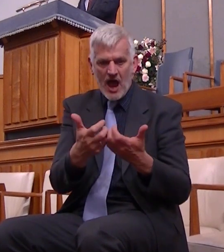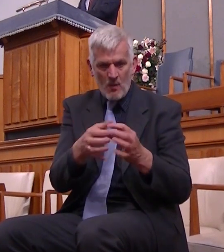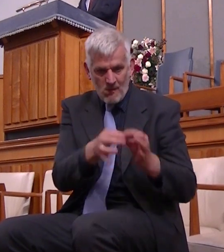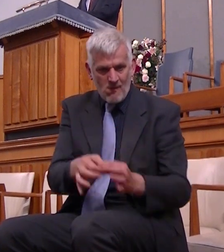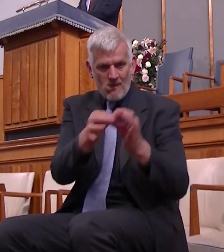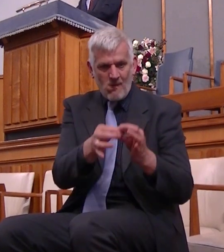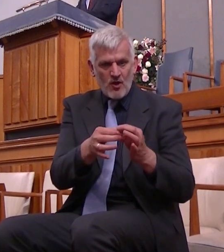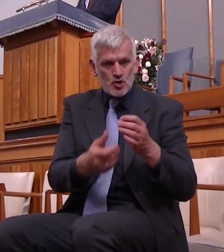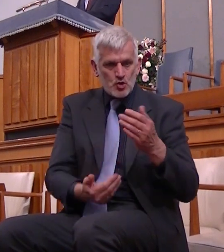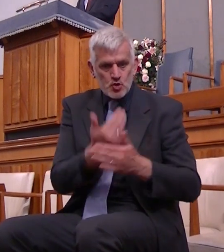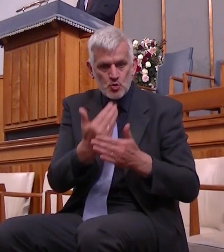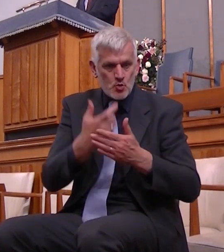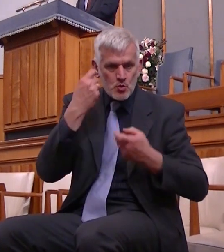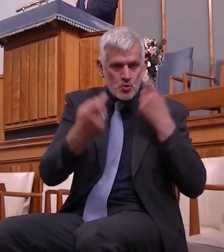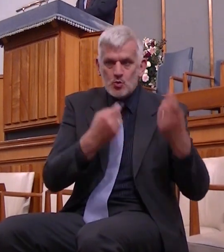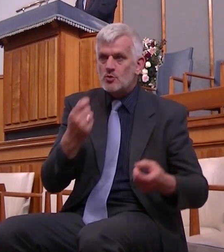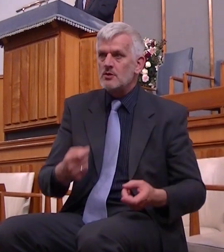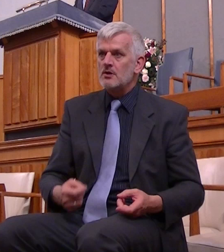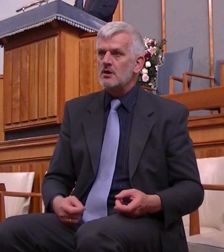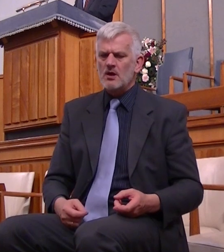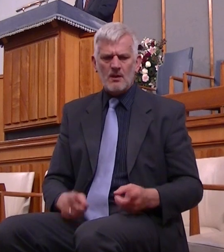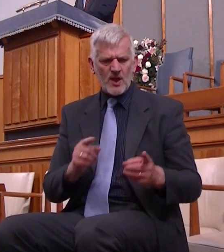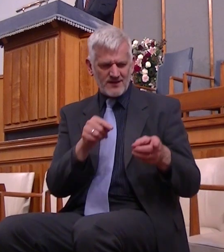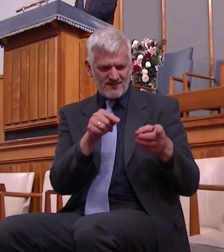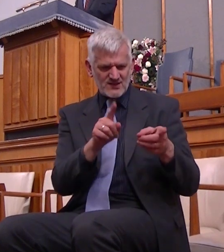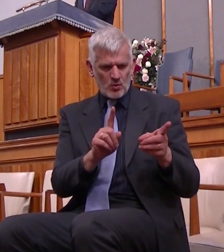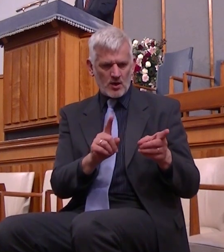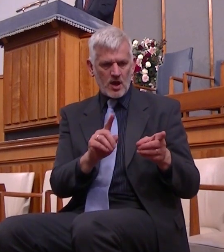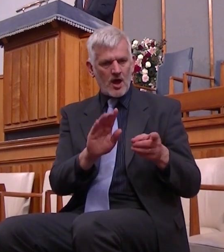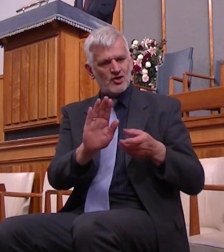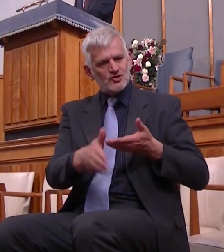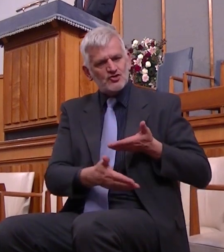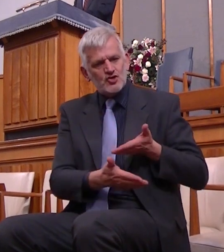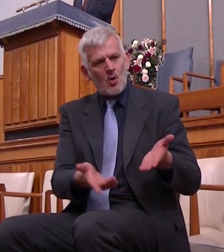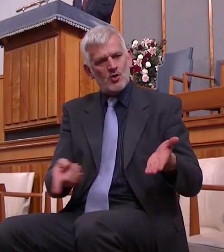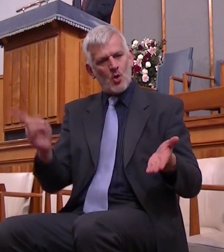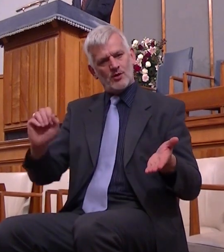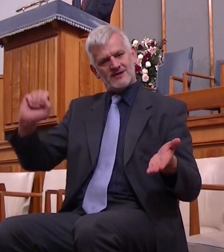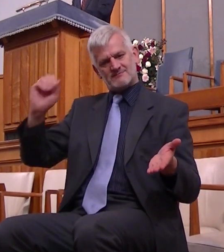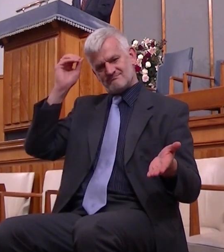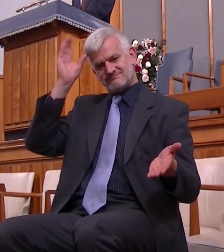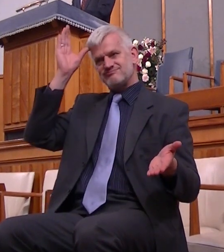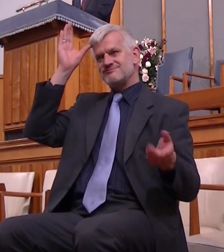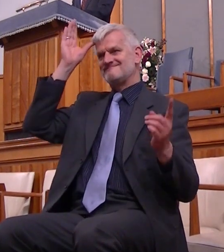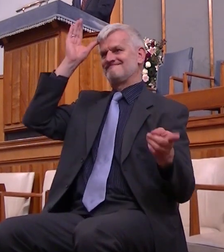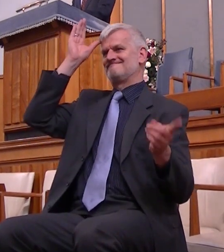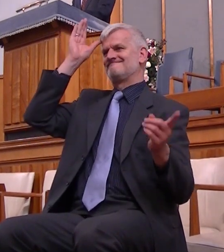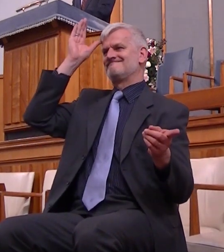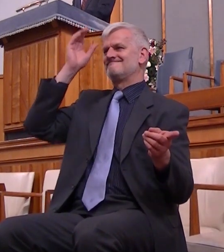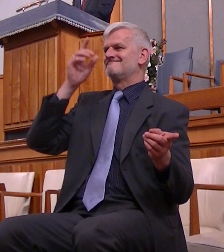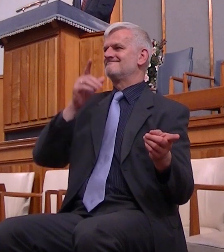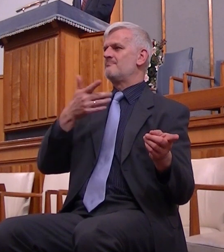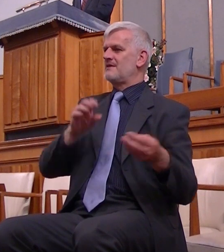composed. But what is it but a demonstration of the power of God and his knowledge to design